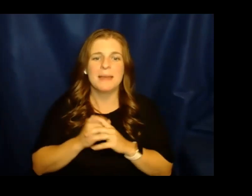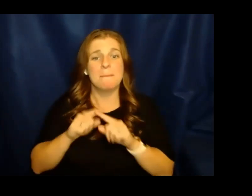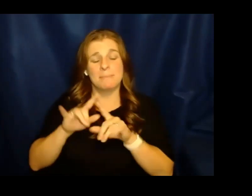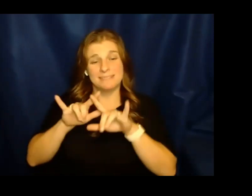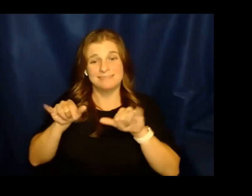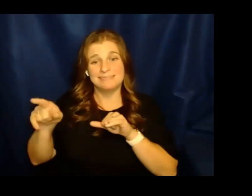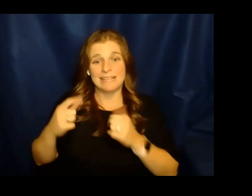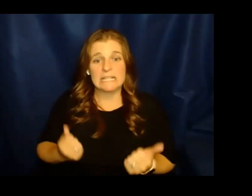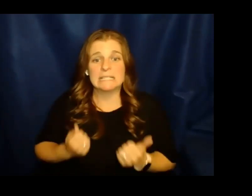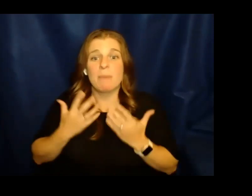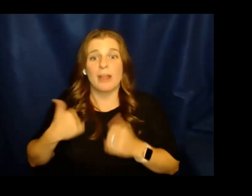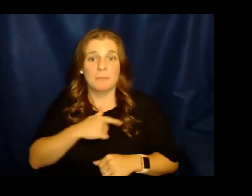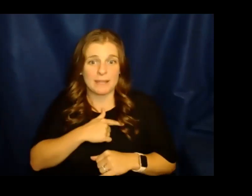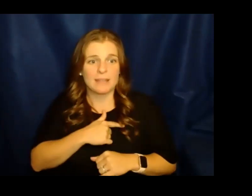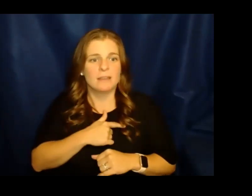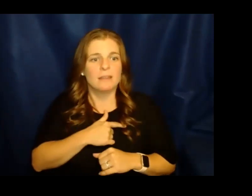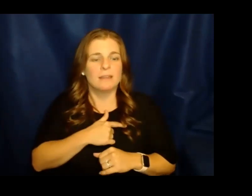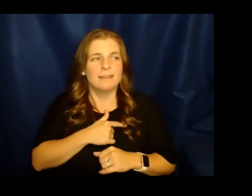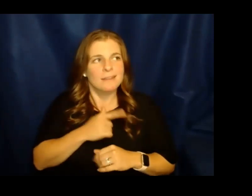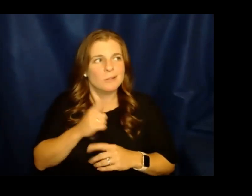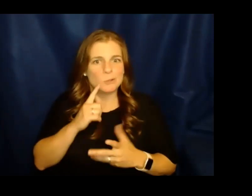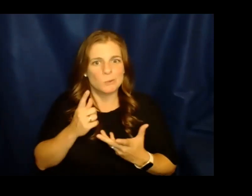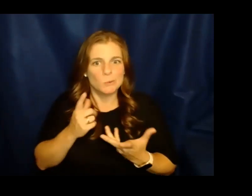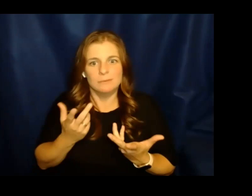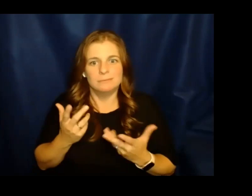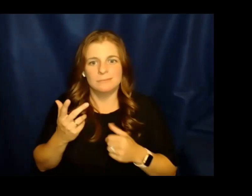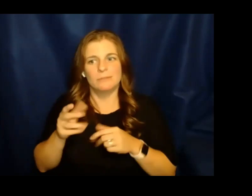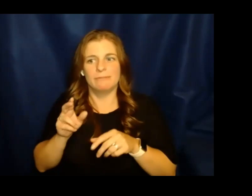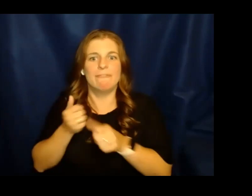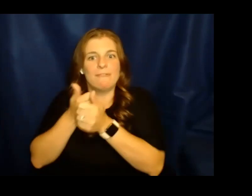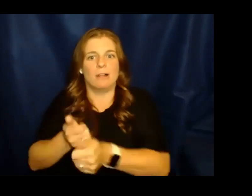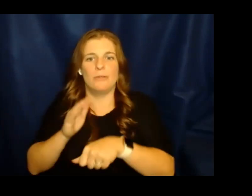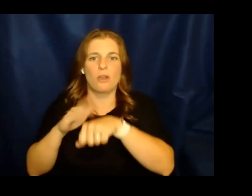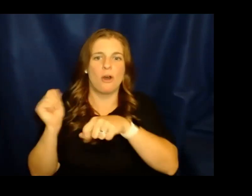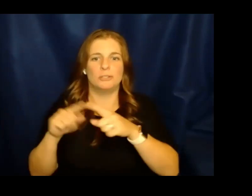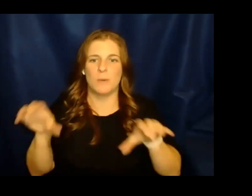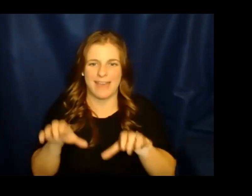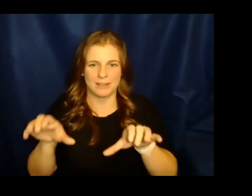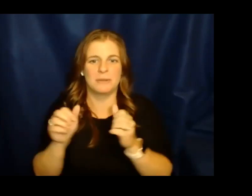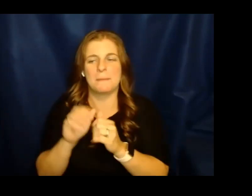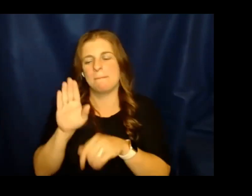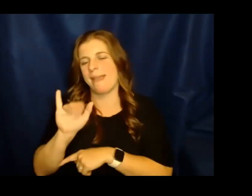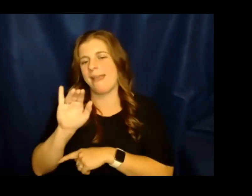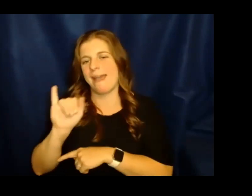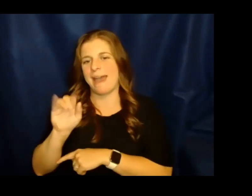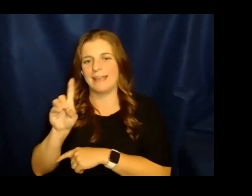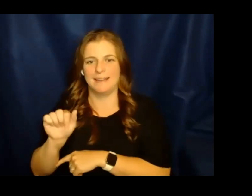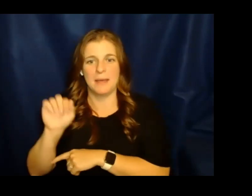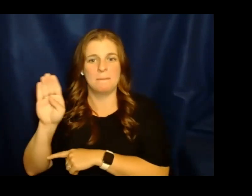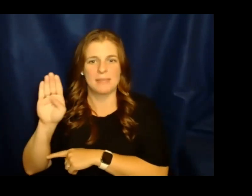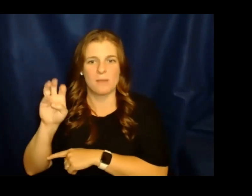the call to action that Ida B. Wells made, which is that the way to right wrongs is to shine the light of truth on